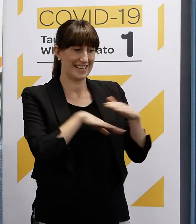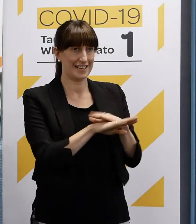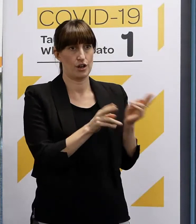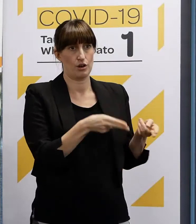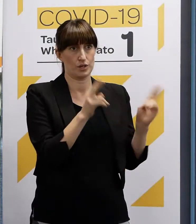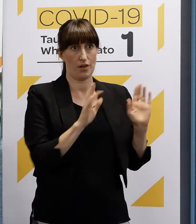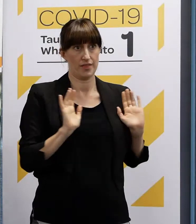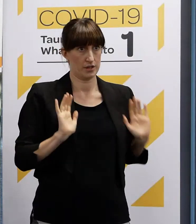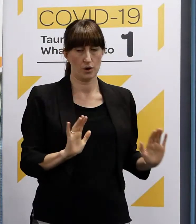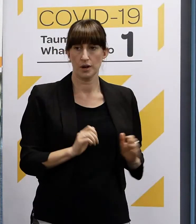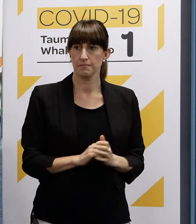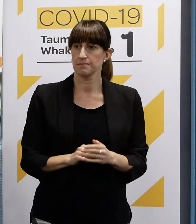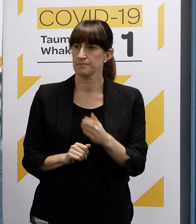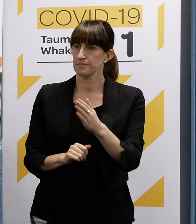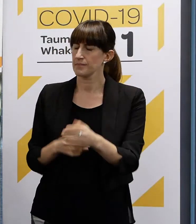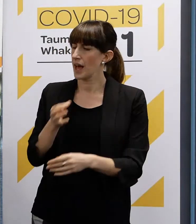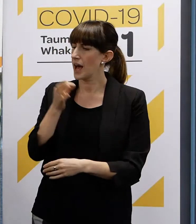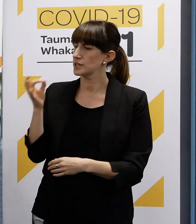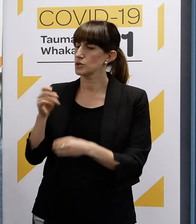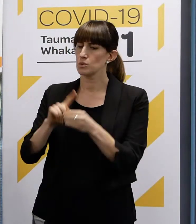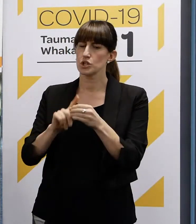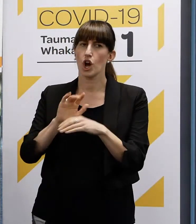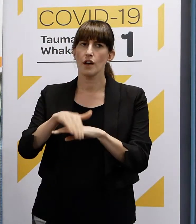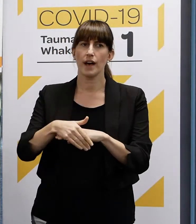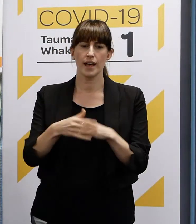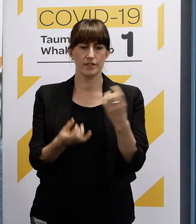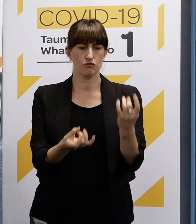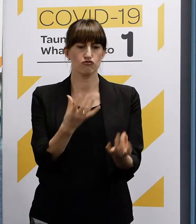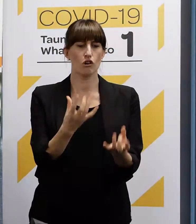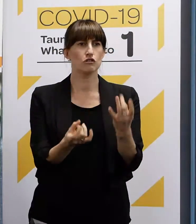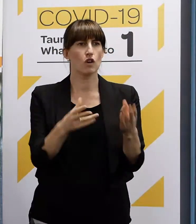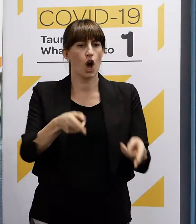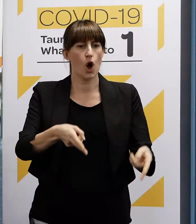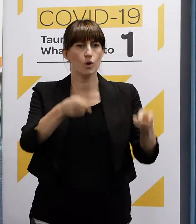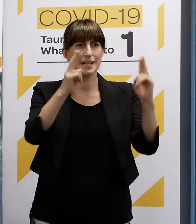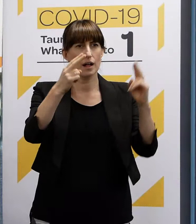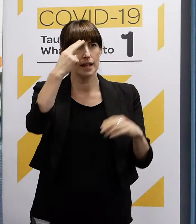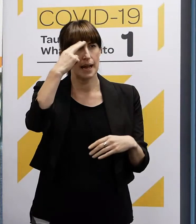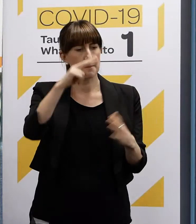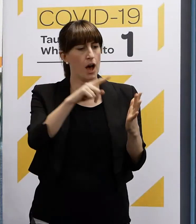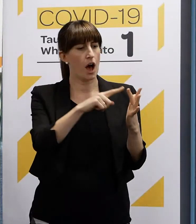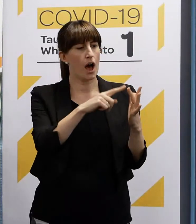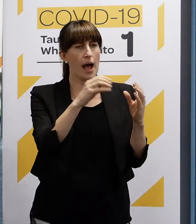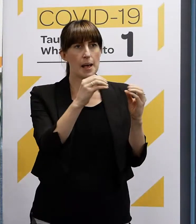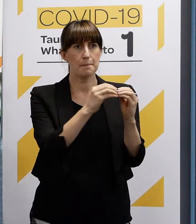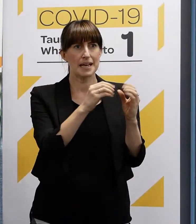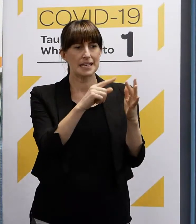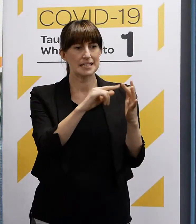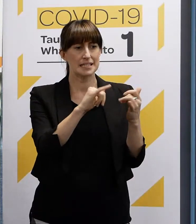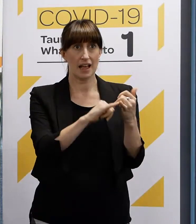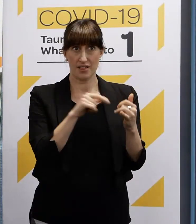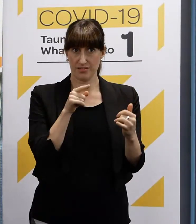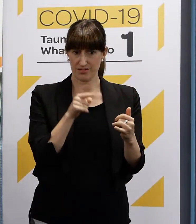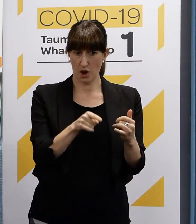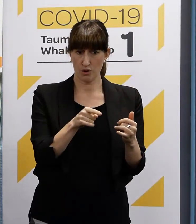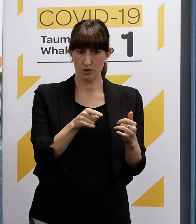the Rotorua Ibis this morning were given notices saying they have to stay in their rooms until further notice? It may well be that there has been a